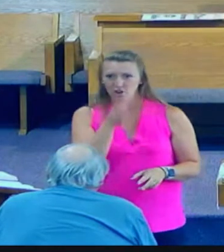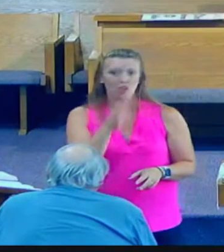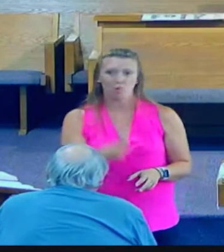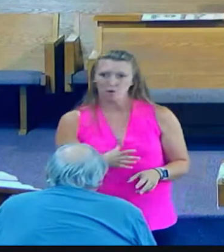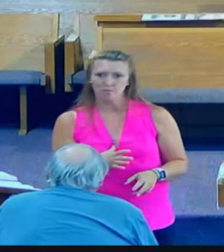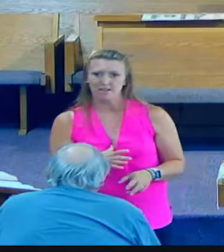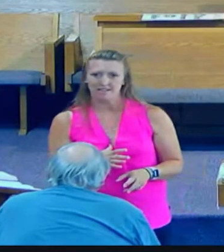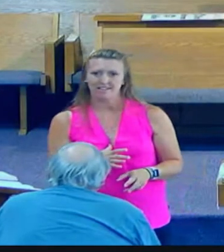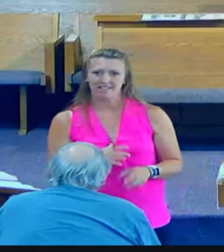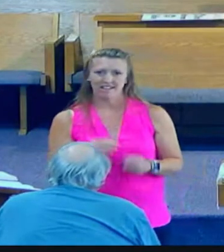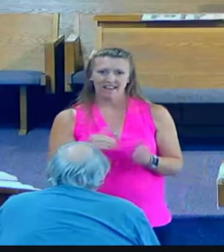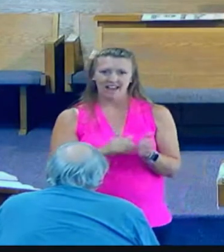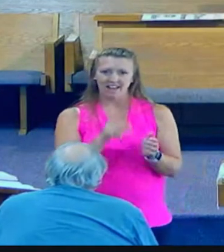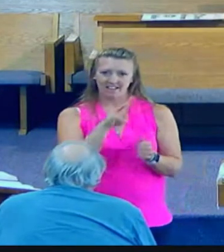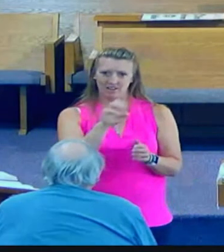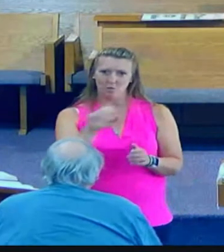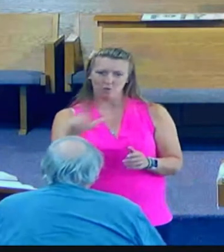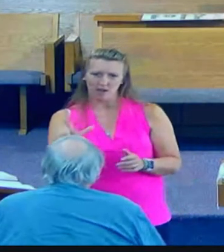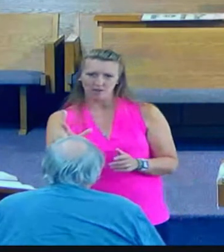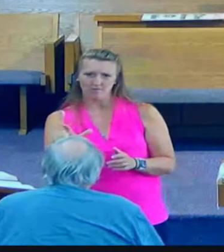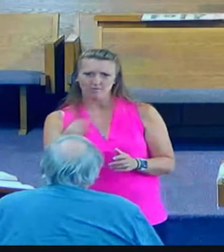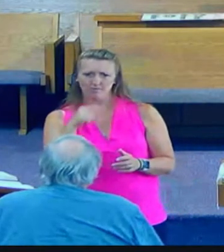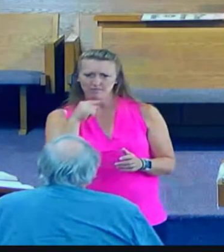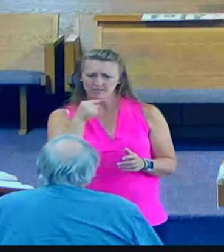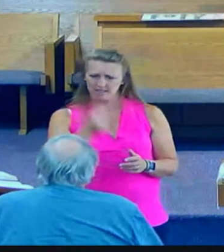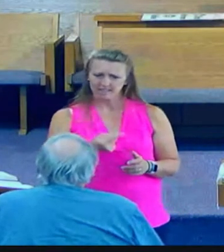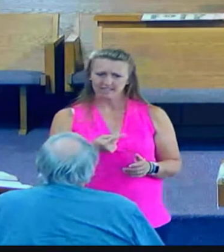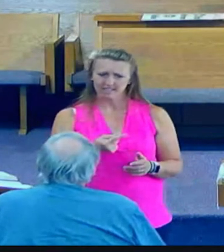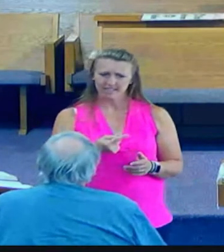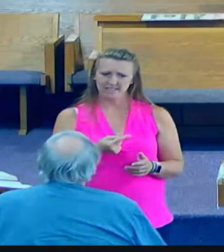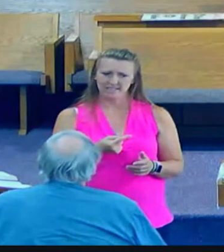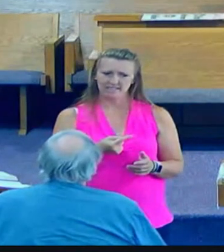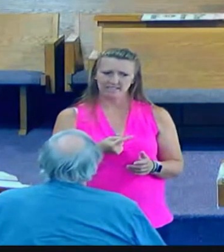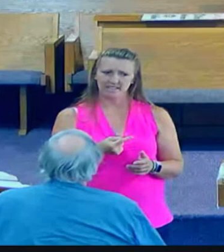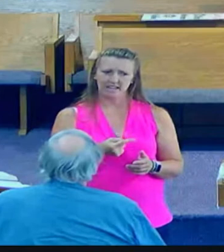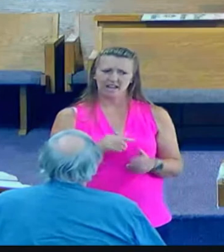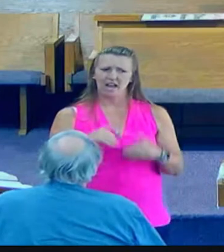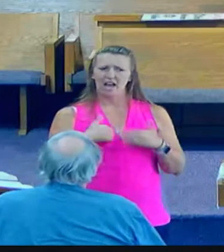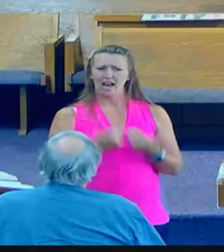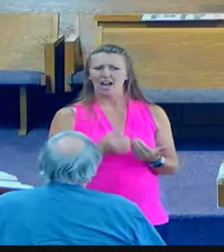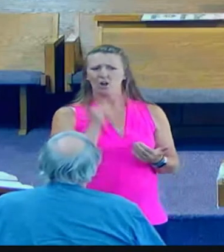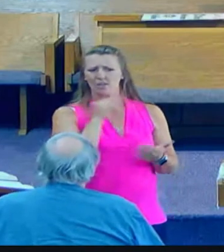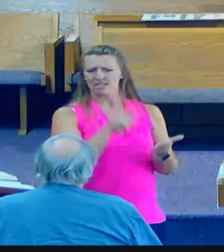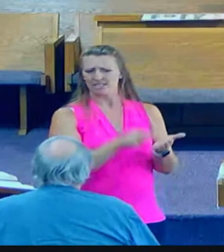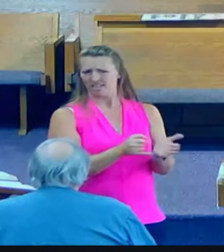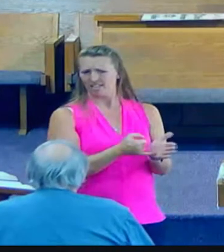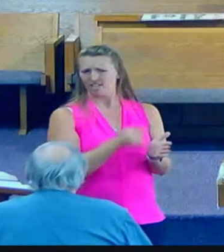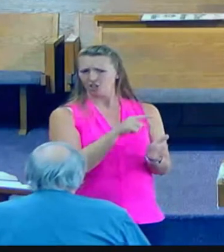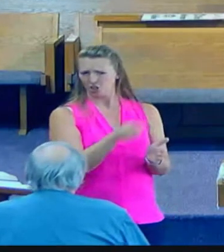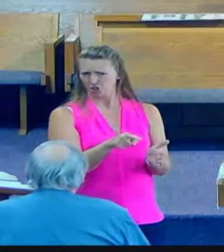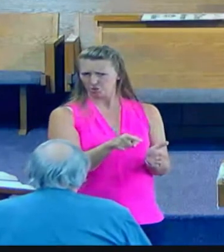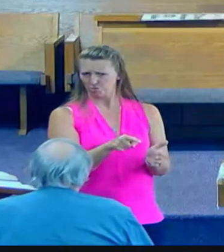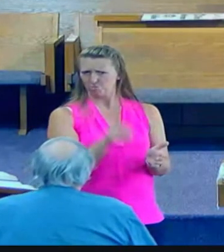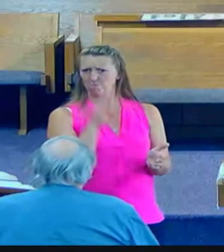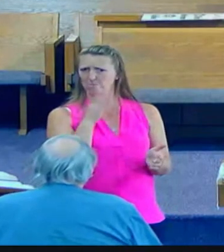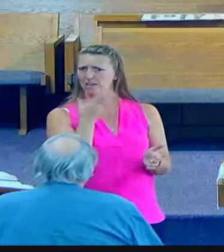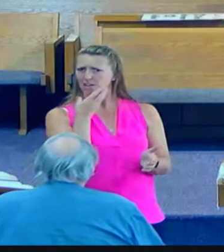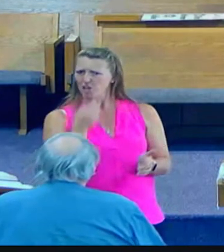to buy food. Then the woman of Samaria said to him, how is it that you, being a Jew,